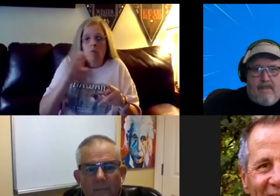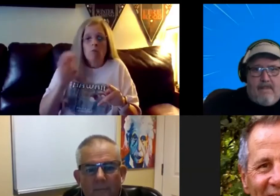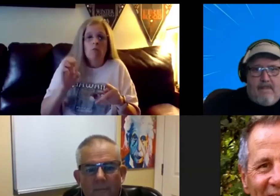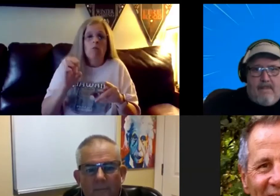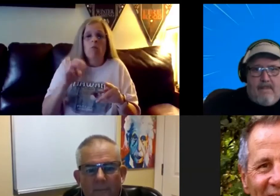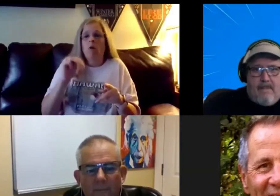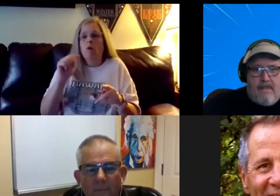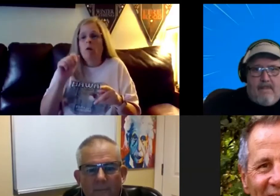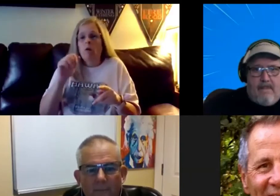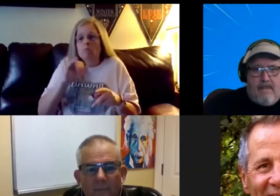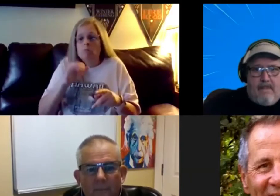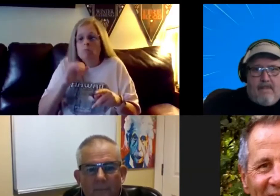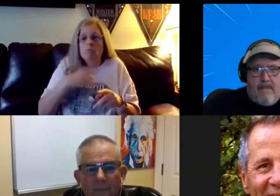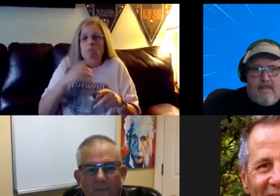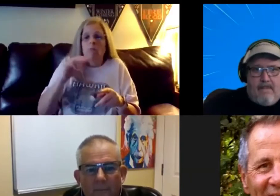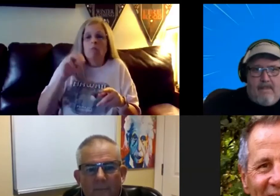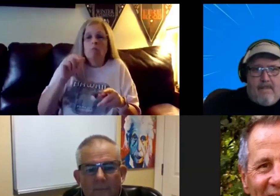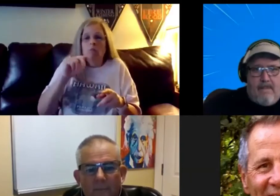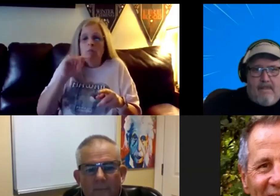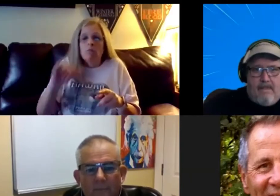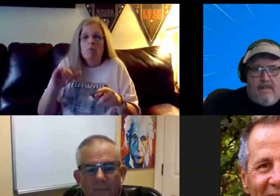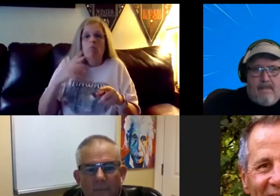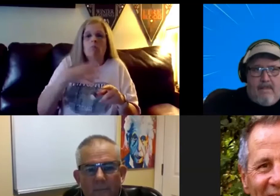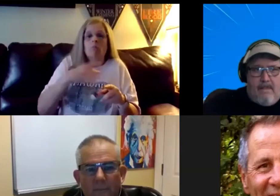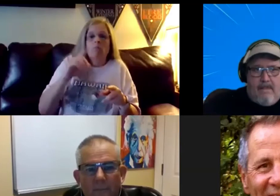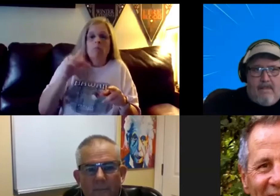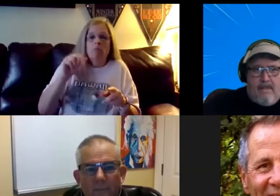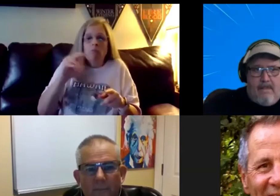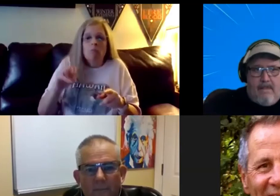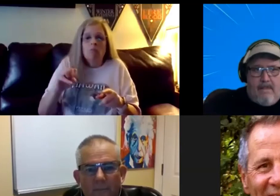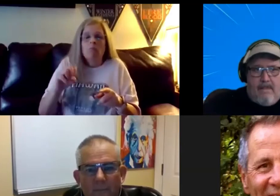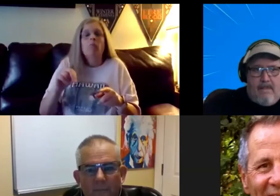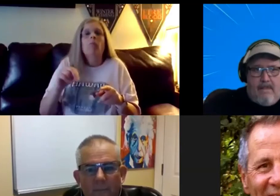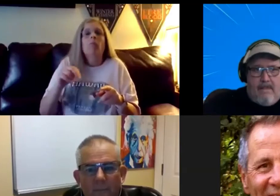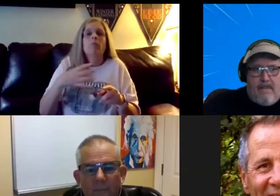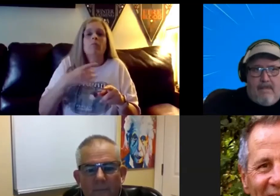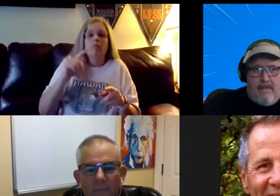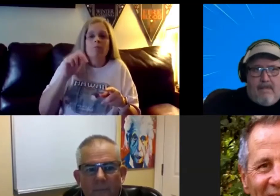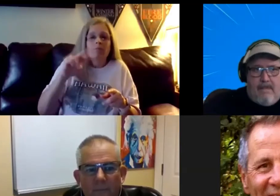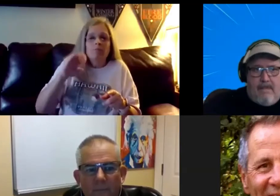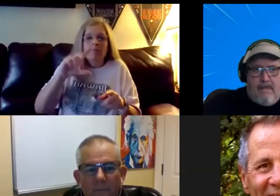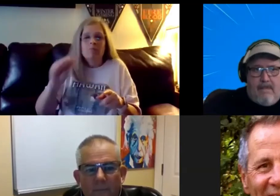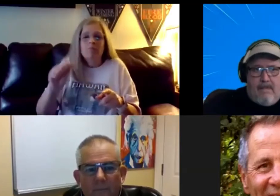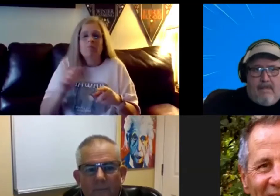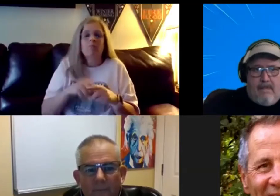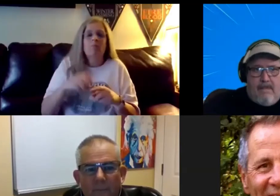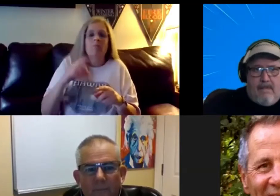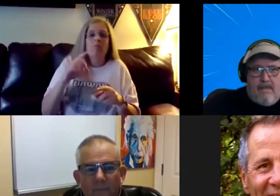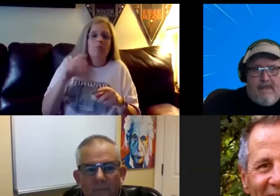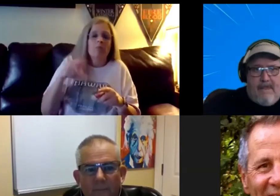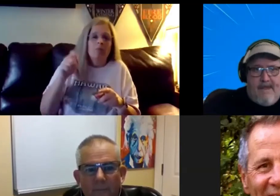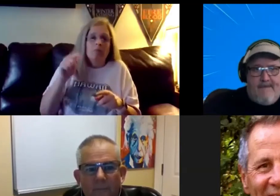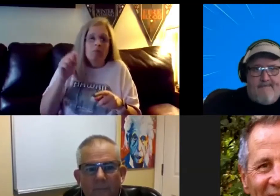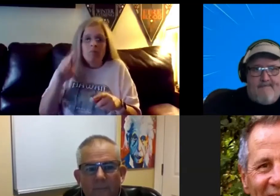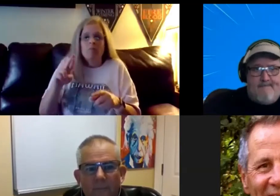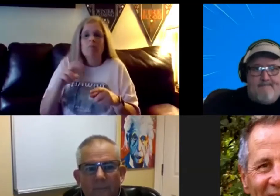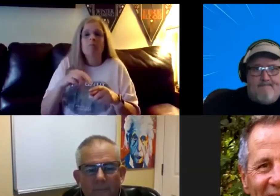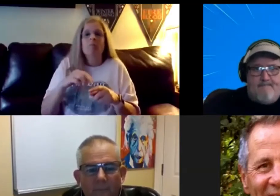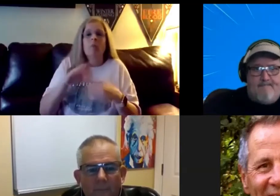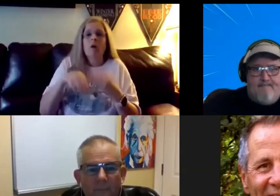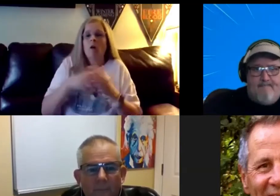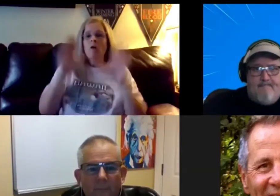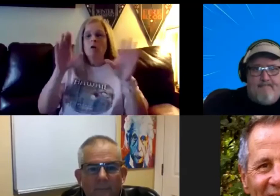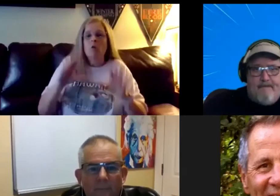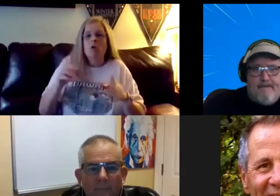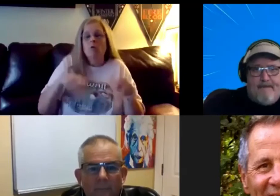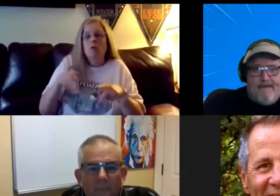Marty DeGarmo, like Dan Street, like Peter Rogers, like Triella Williams, like all of you wonderful folks. I have met